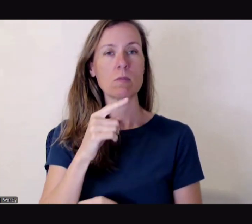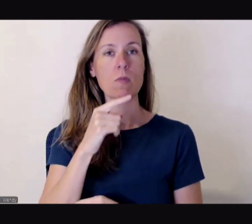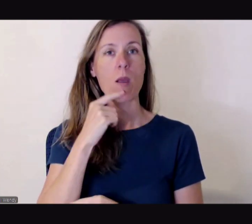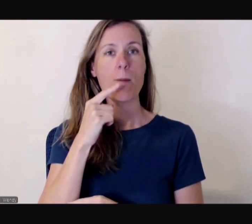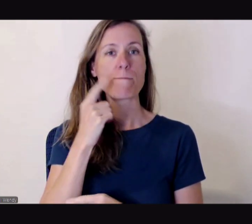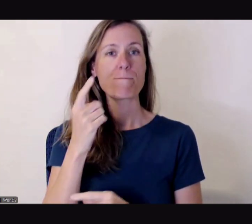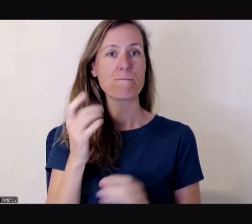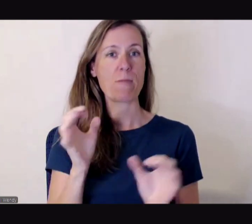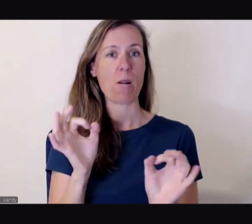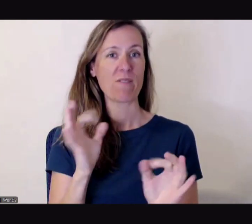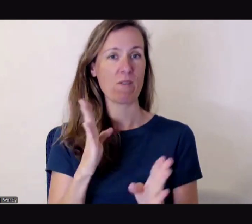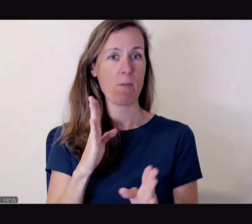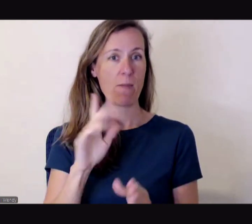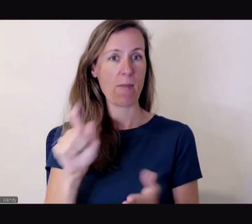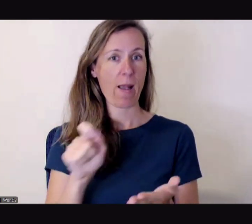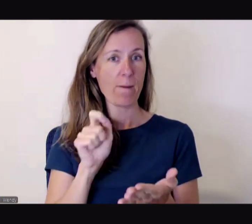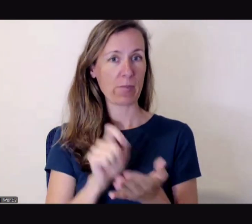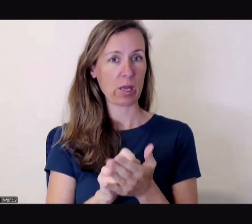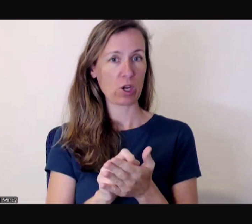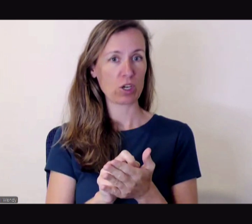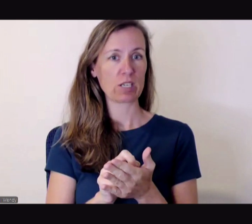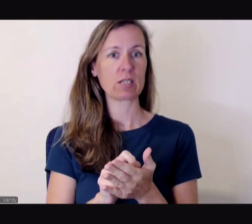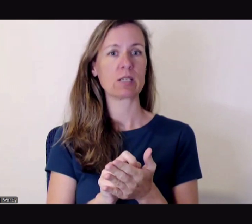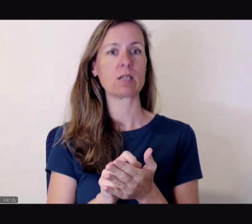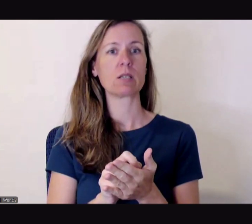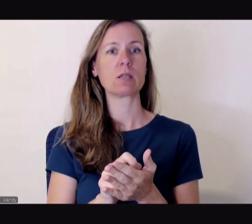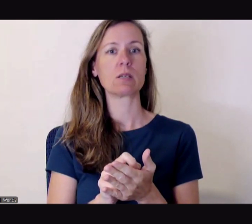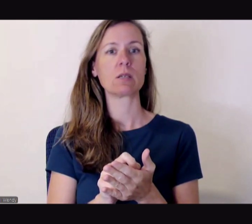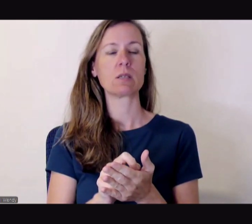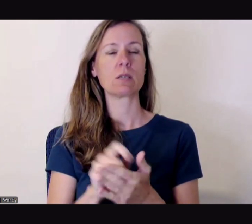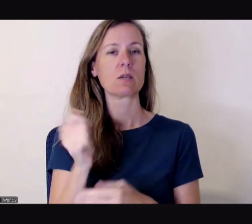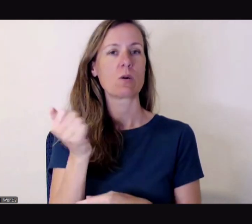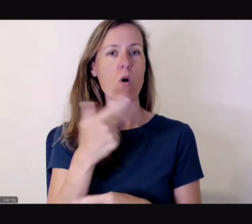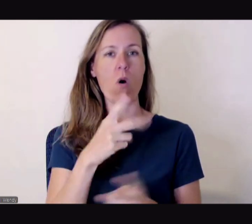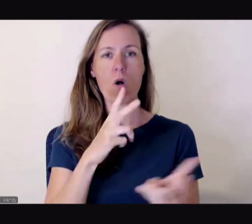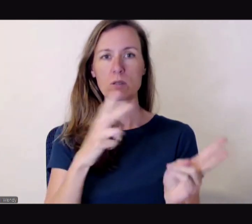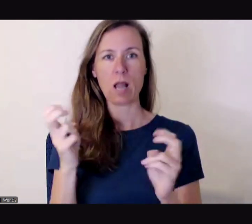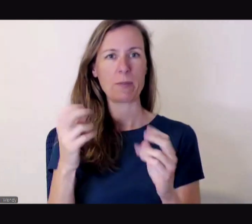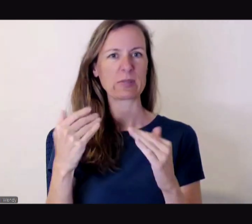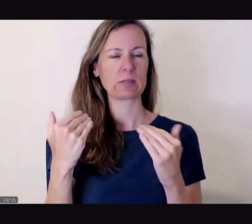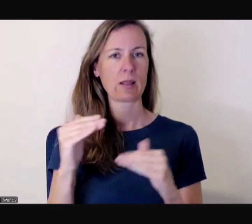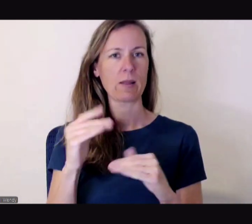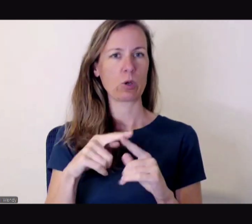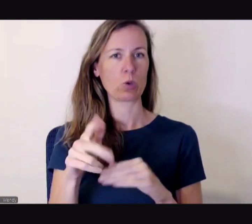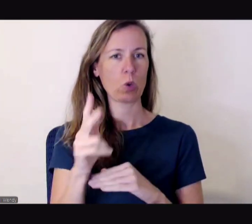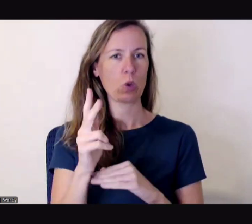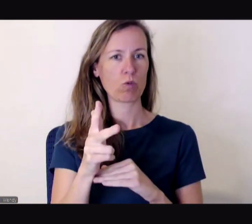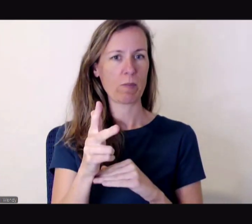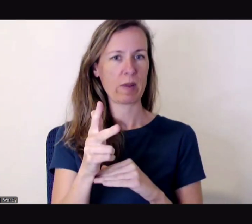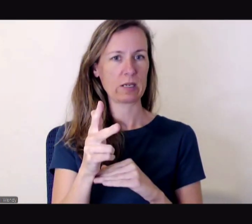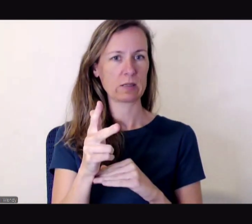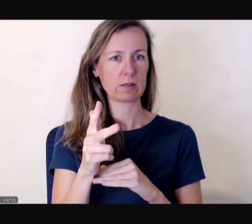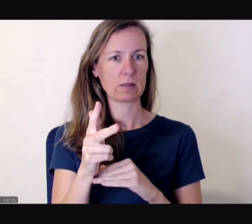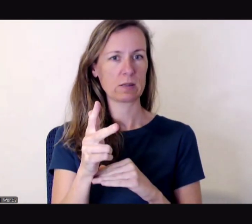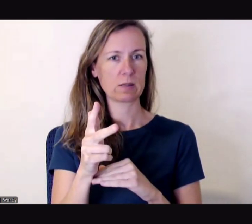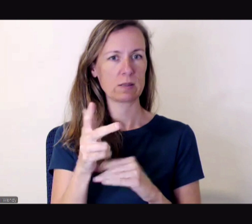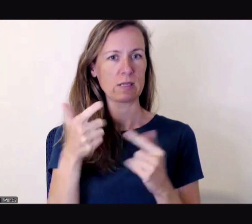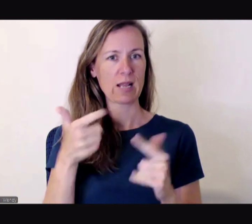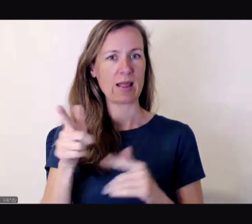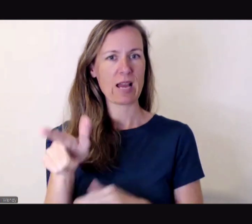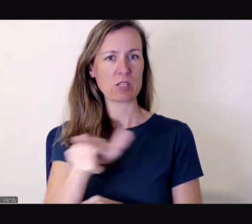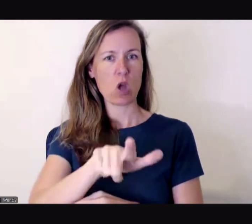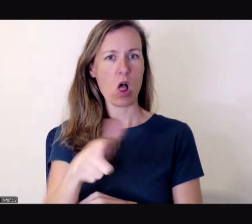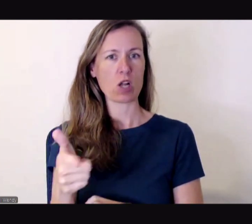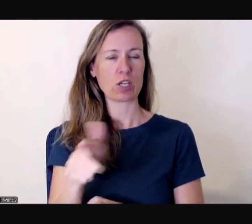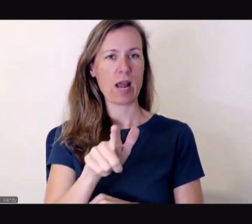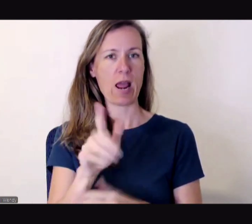minutes. Let us alternate between the folks in the room tonight and any folks that I cannot see